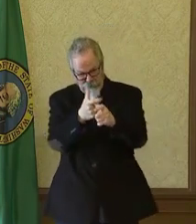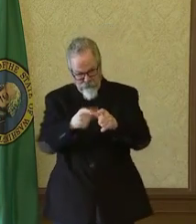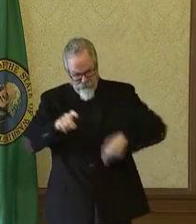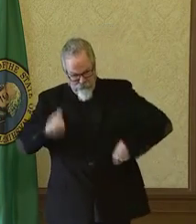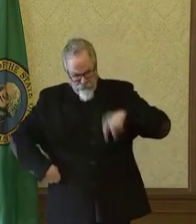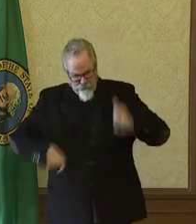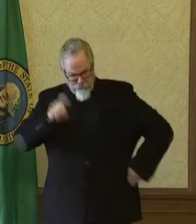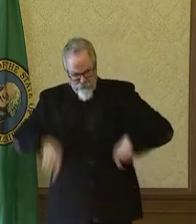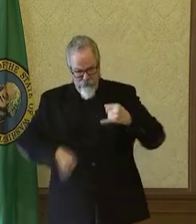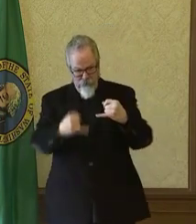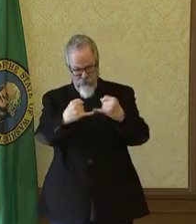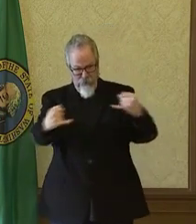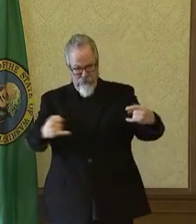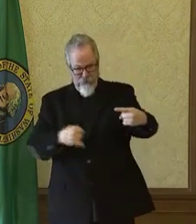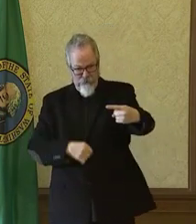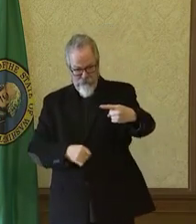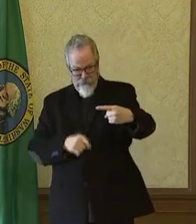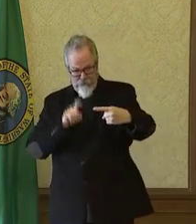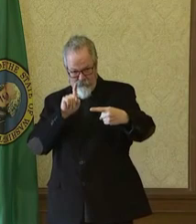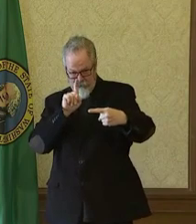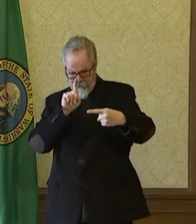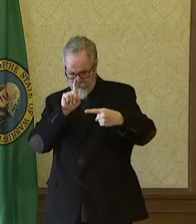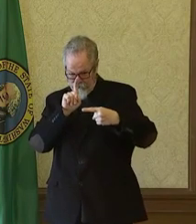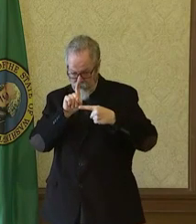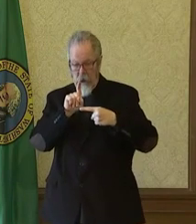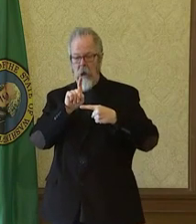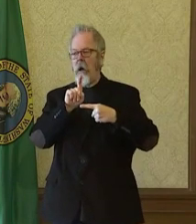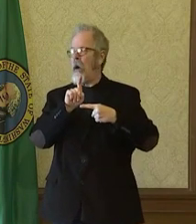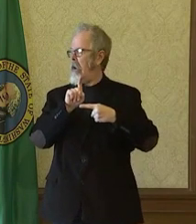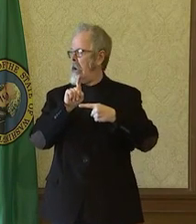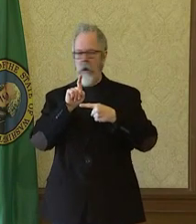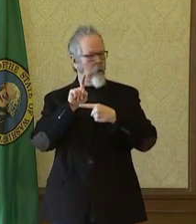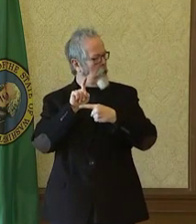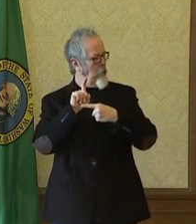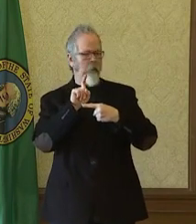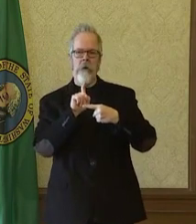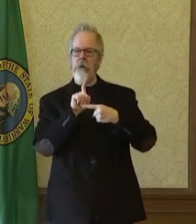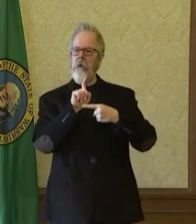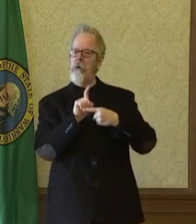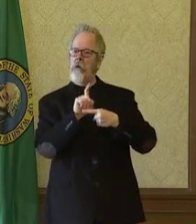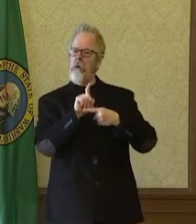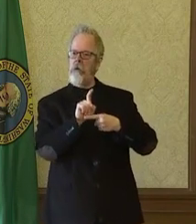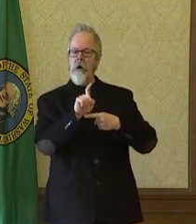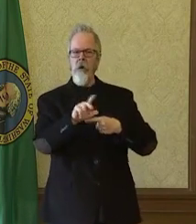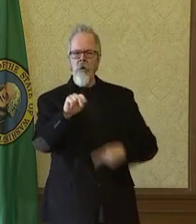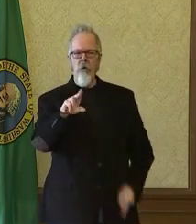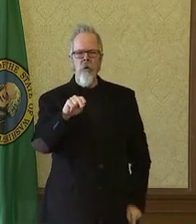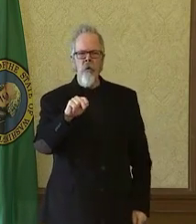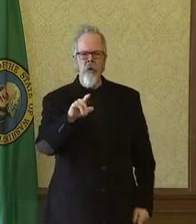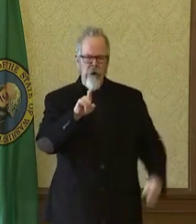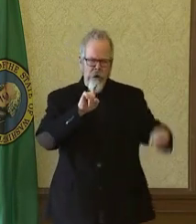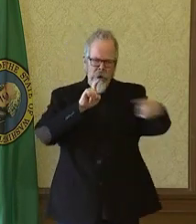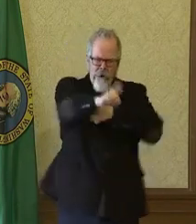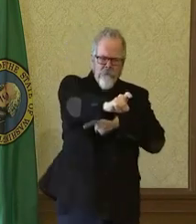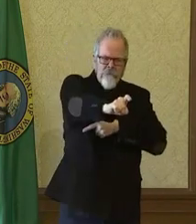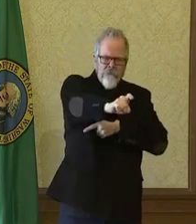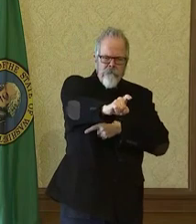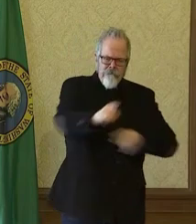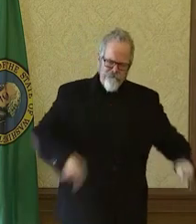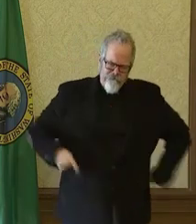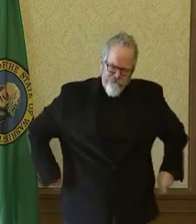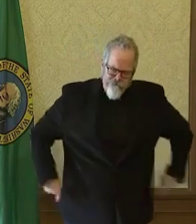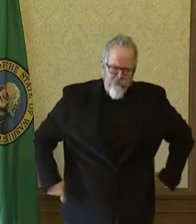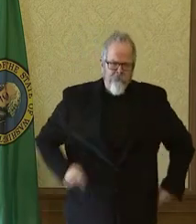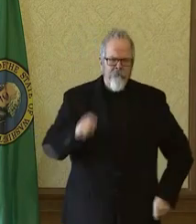get it so low that it's not going to come back and bite us again. And to do that, all of us are going to have to really concentrate on the task before us.